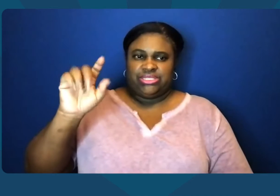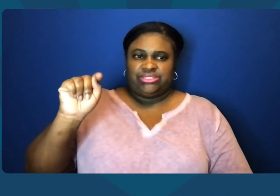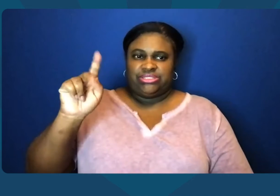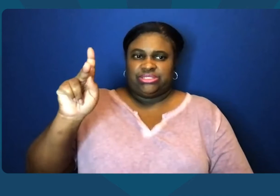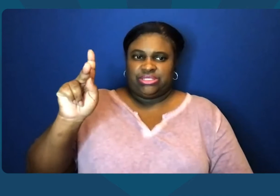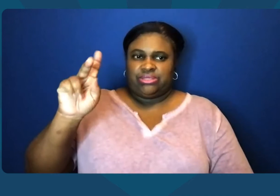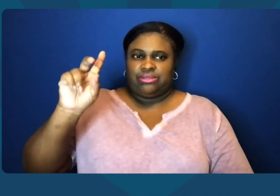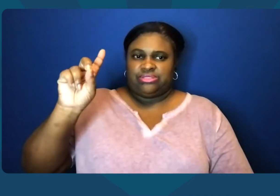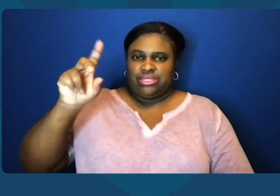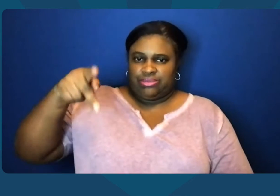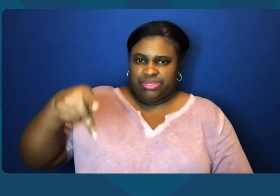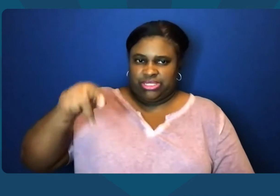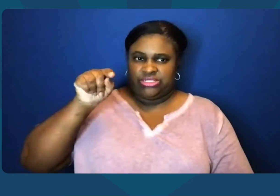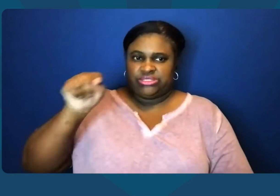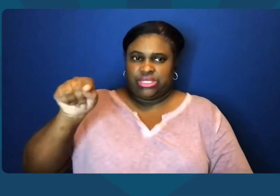www.electkdp.com.